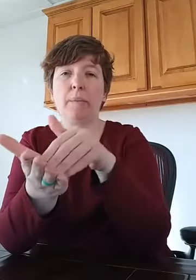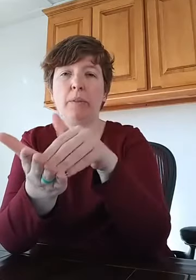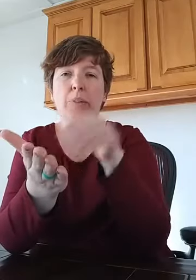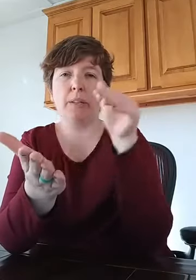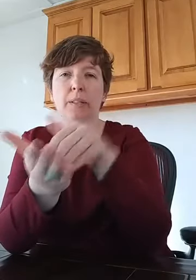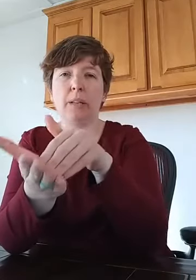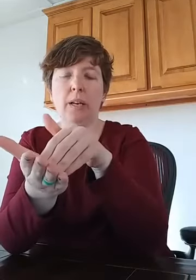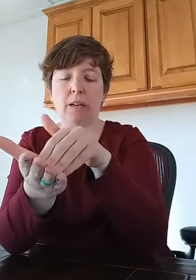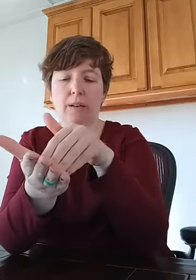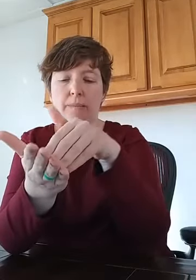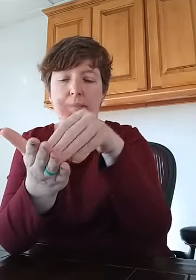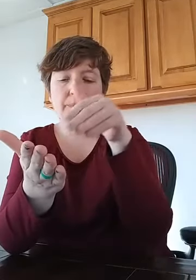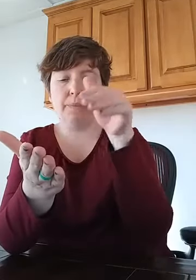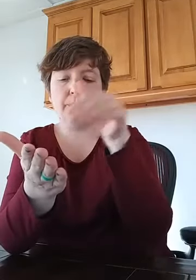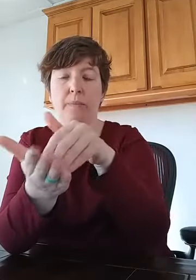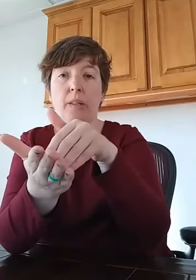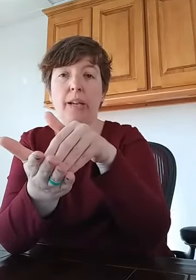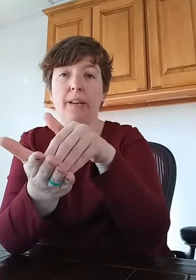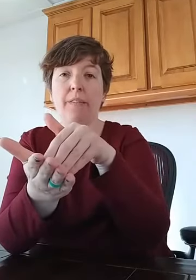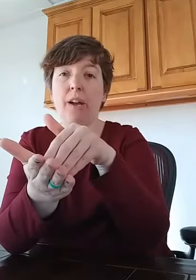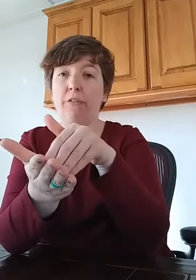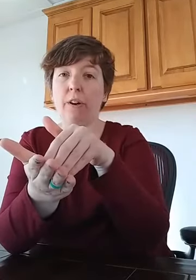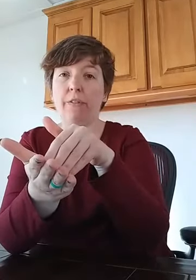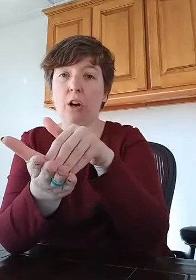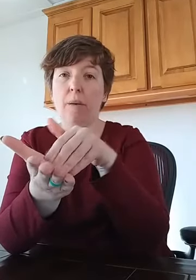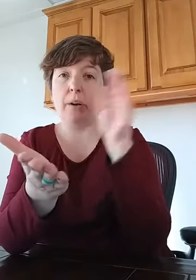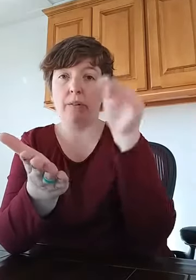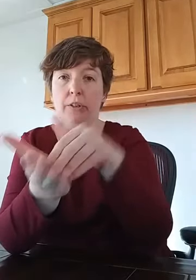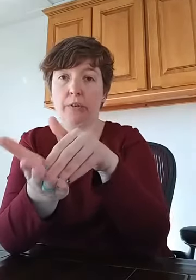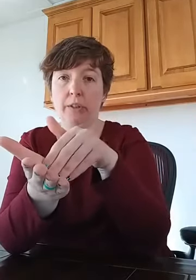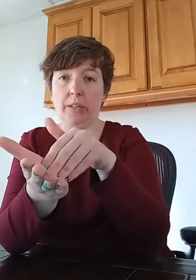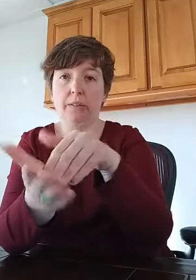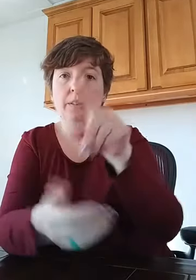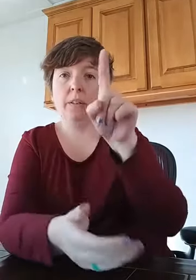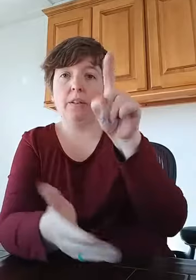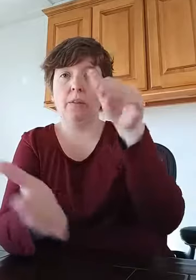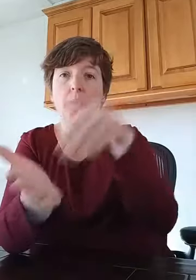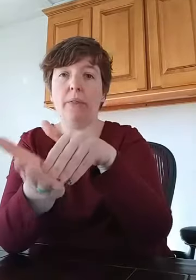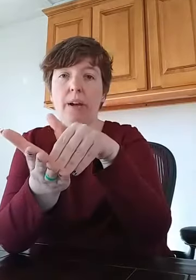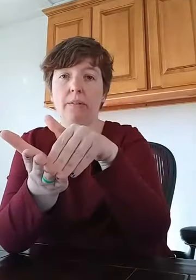this, like for every comma, you do this. So 1,000,